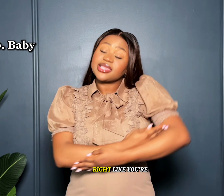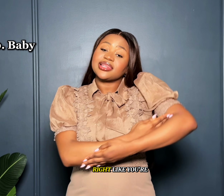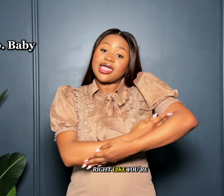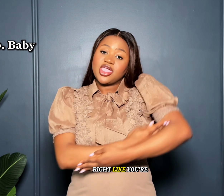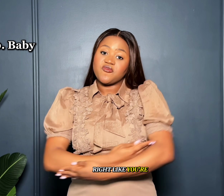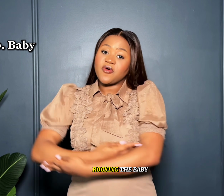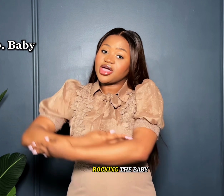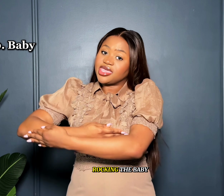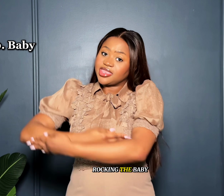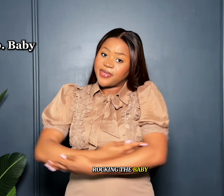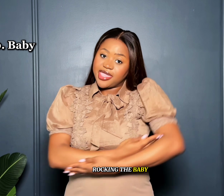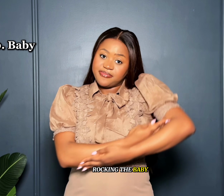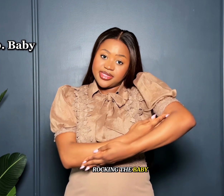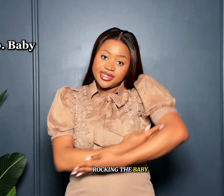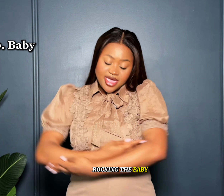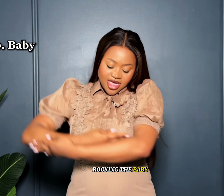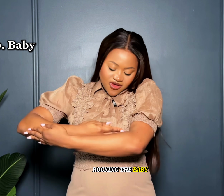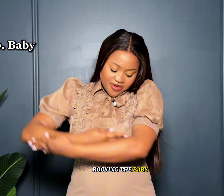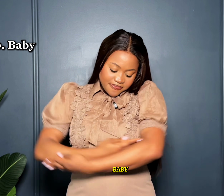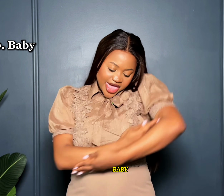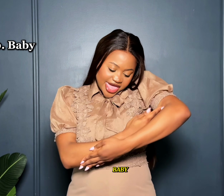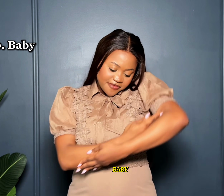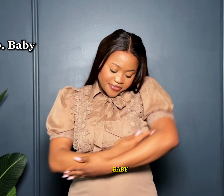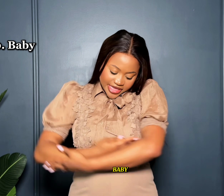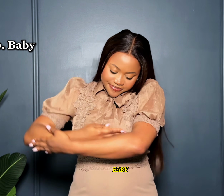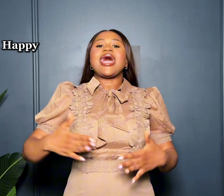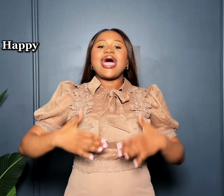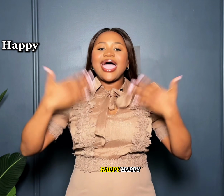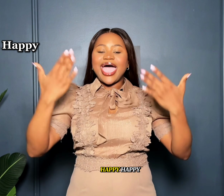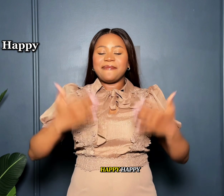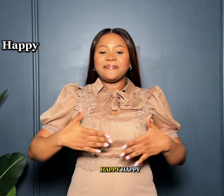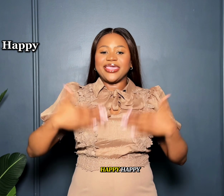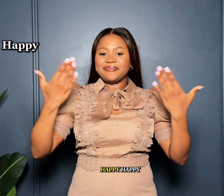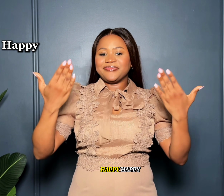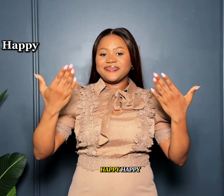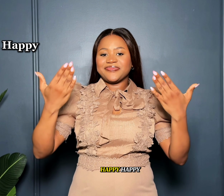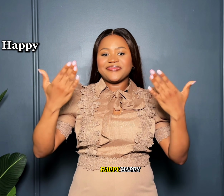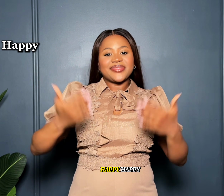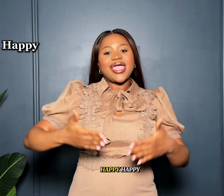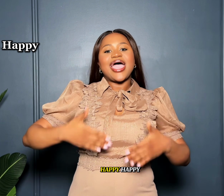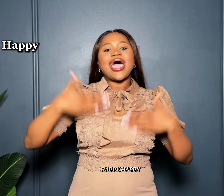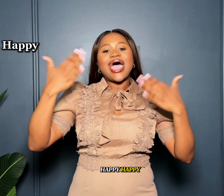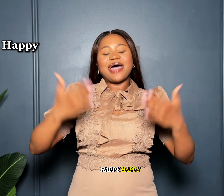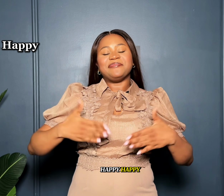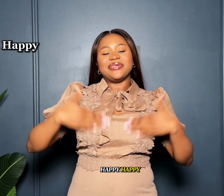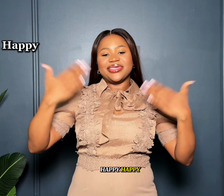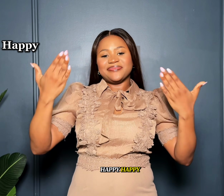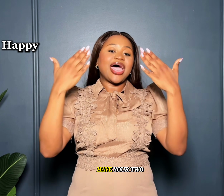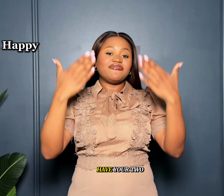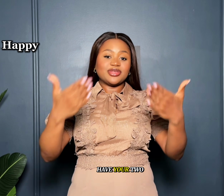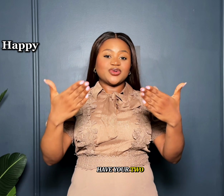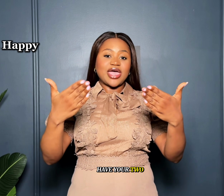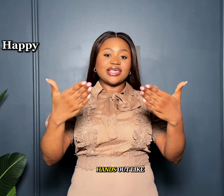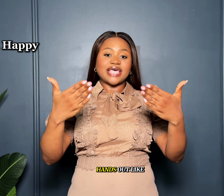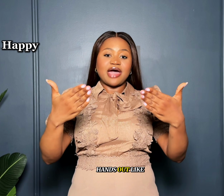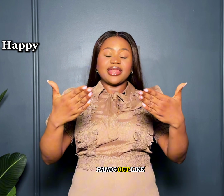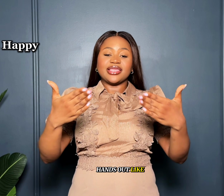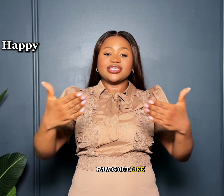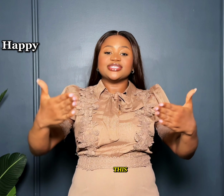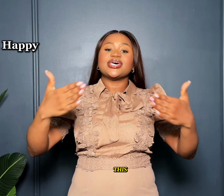like you're rocking the baby. Baby. Happy. Happy. Have your 2 hands out like this,